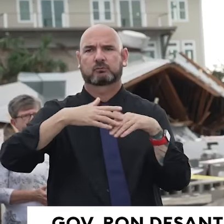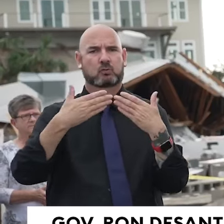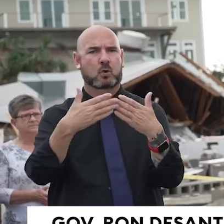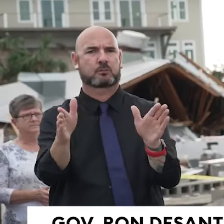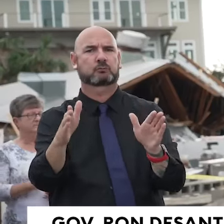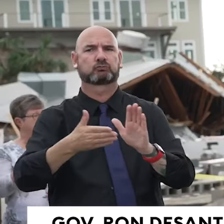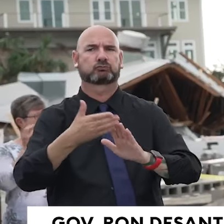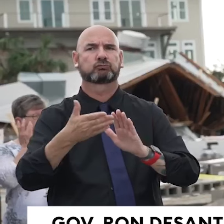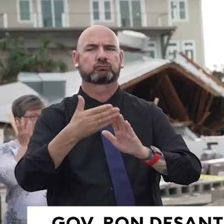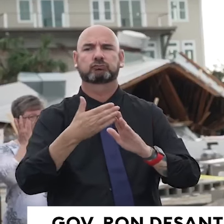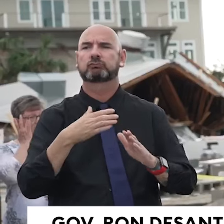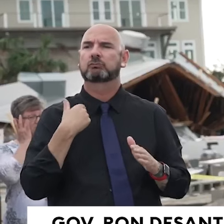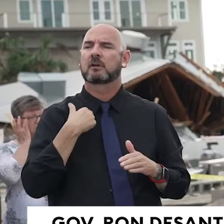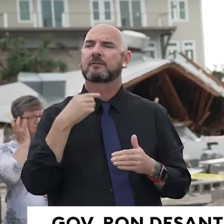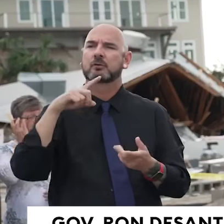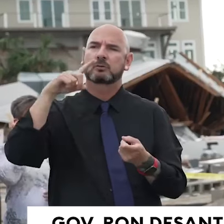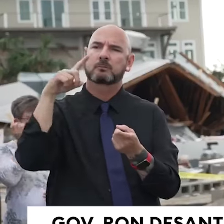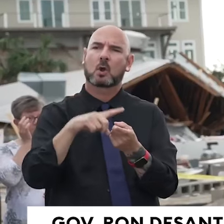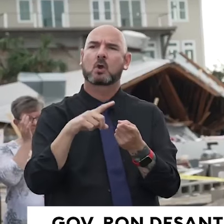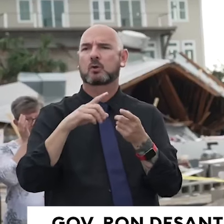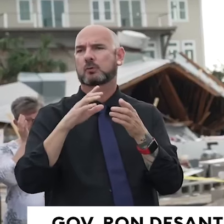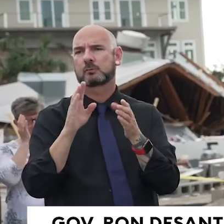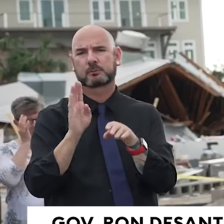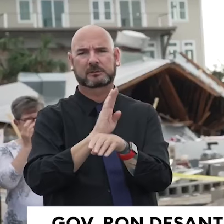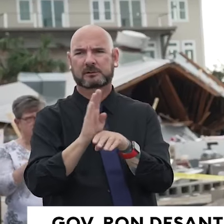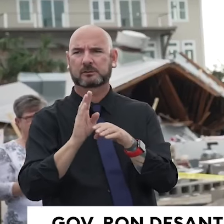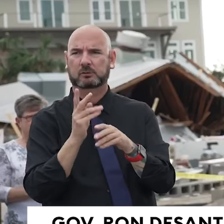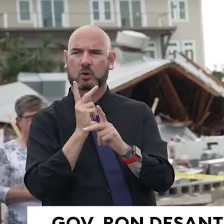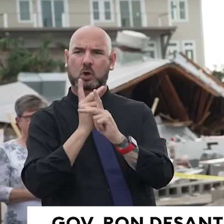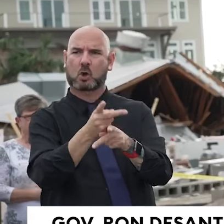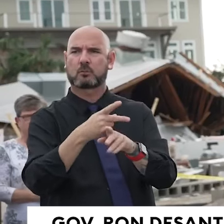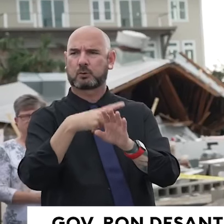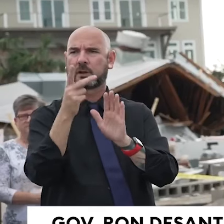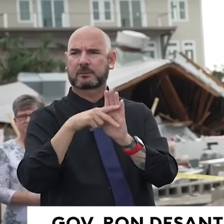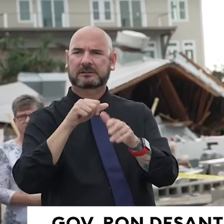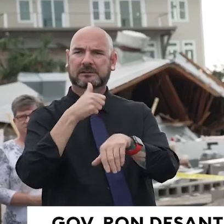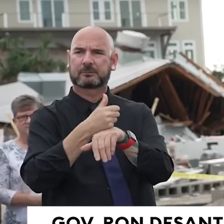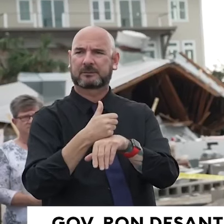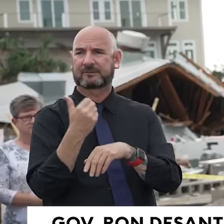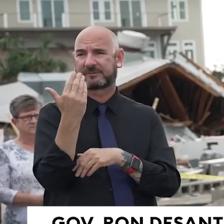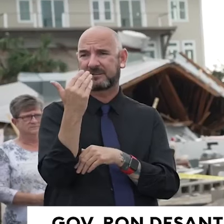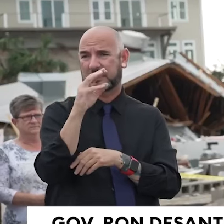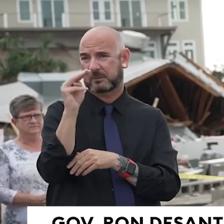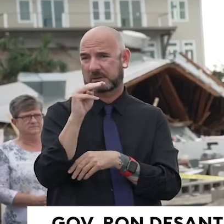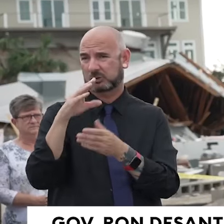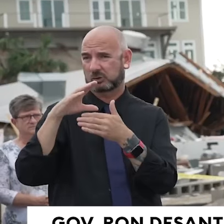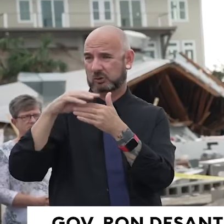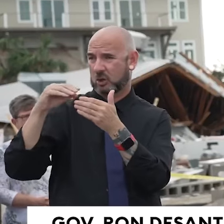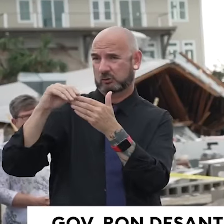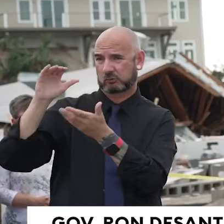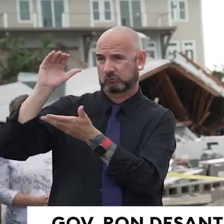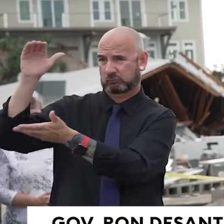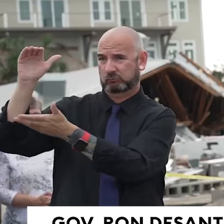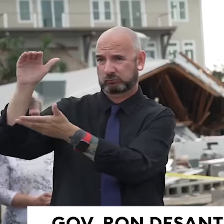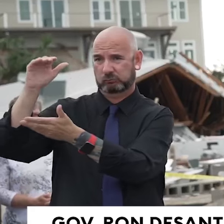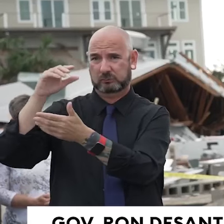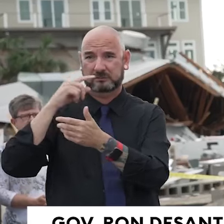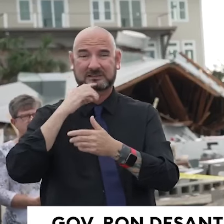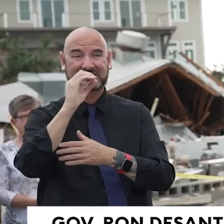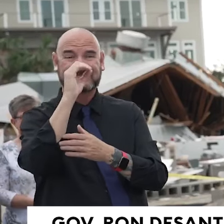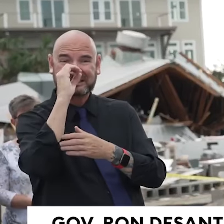small business emergency loan program. So that's $15 million in a zero-interest loan and